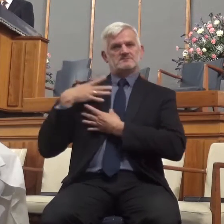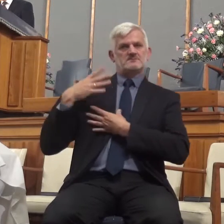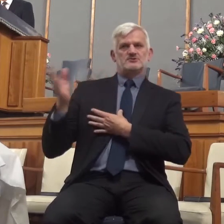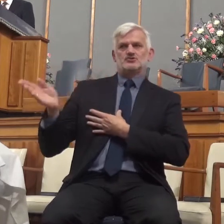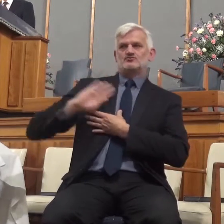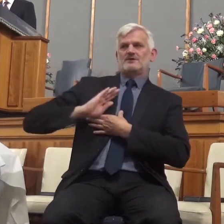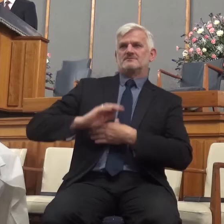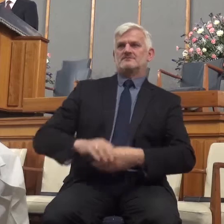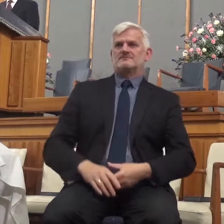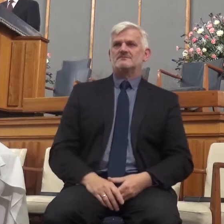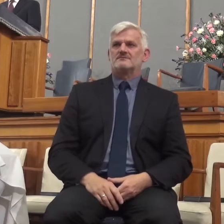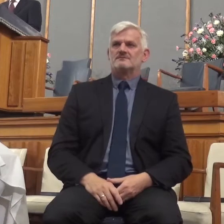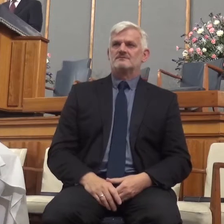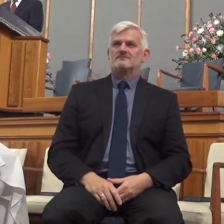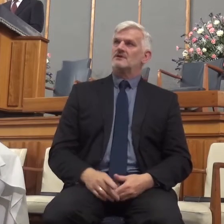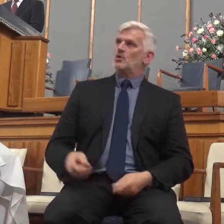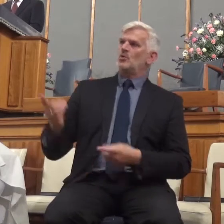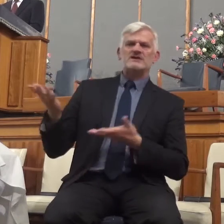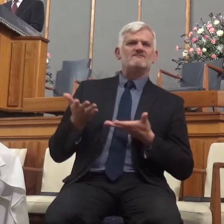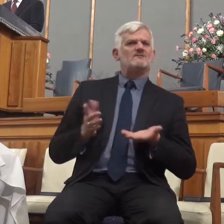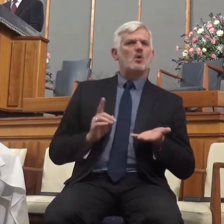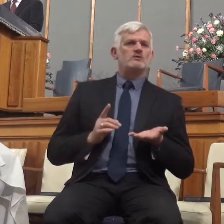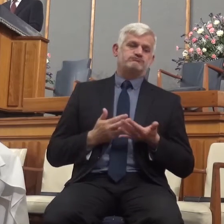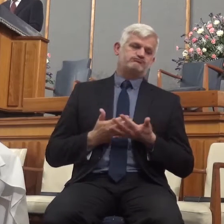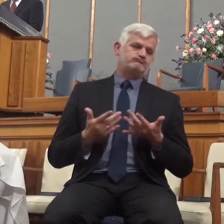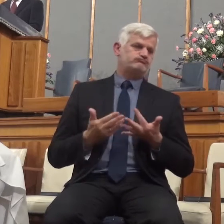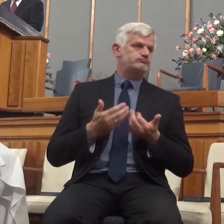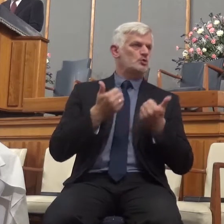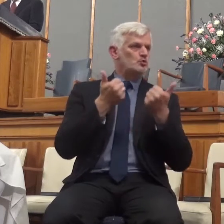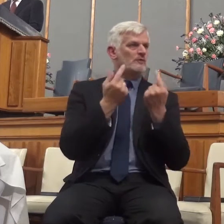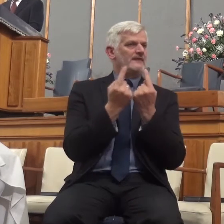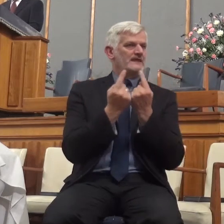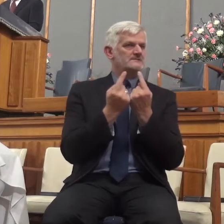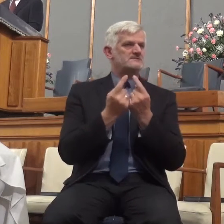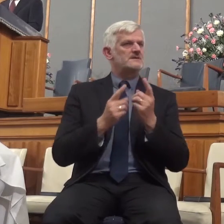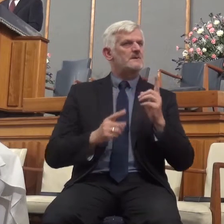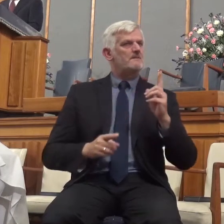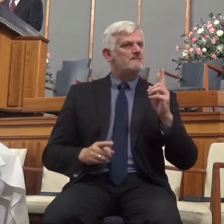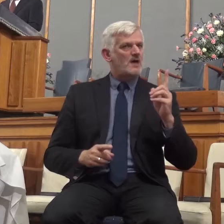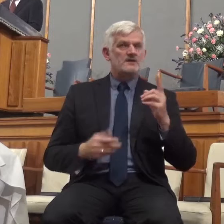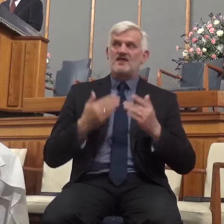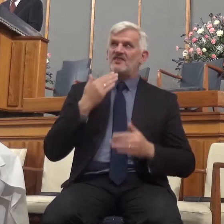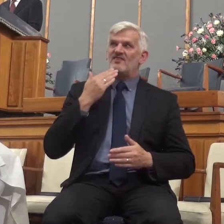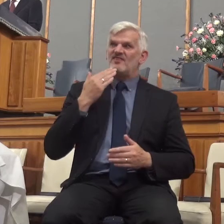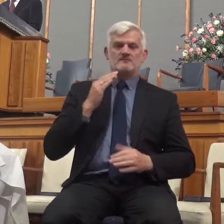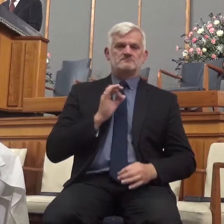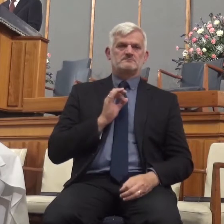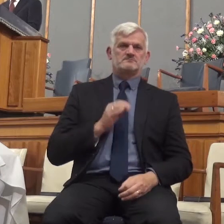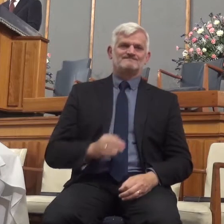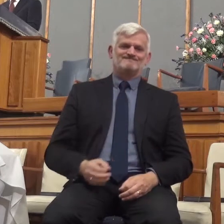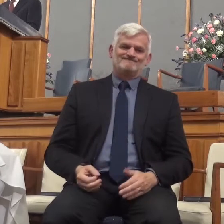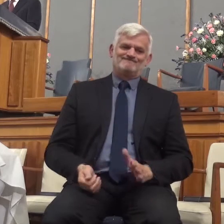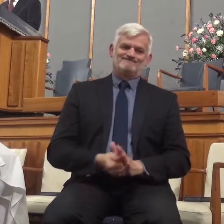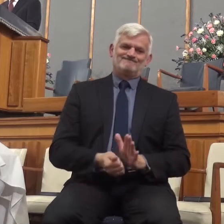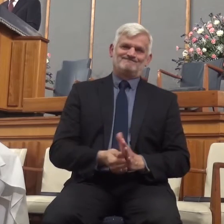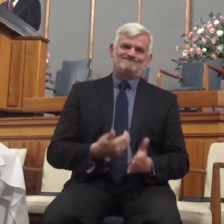good things from God, and we so often fail to praise Him and thank Him and give Him